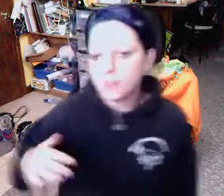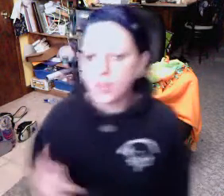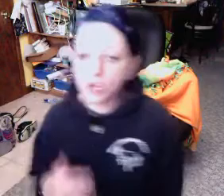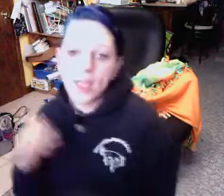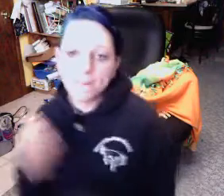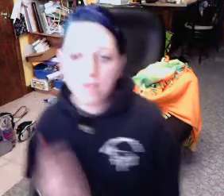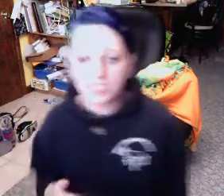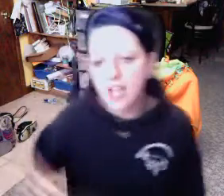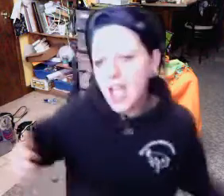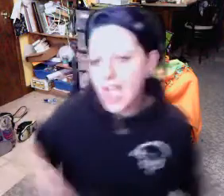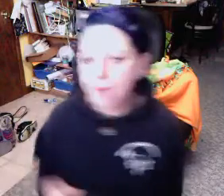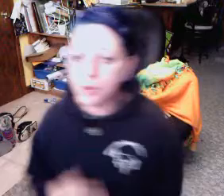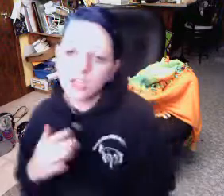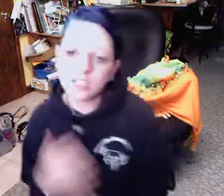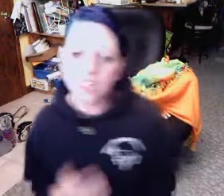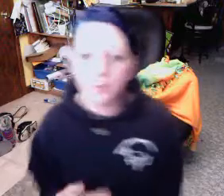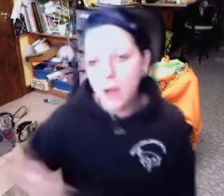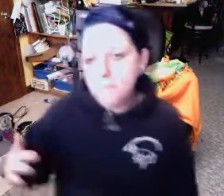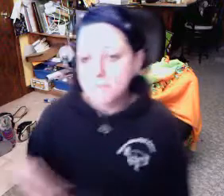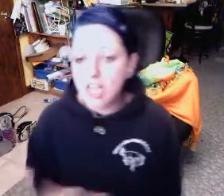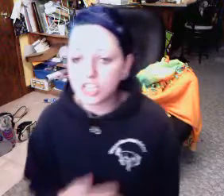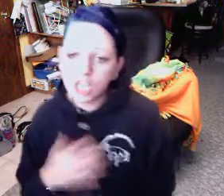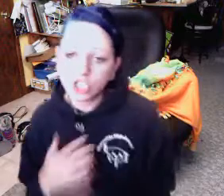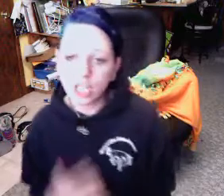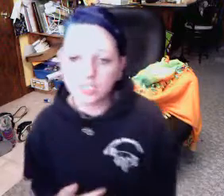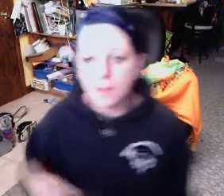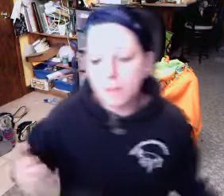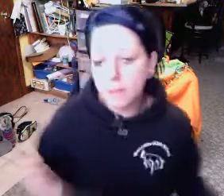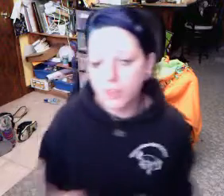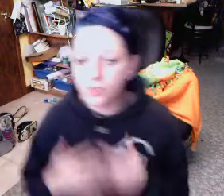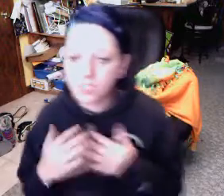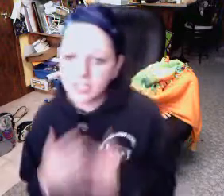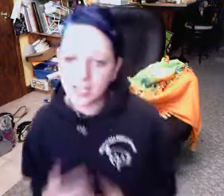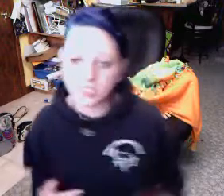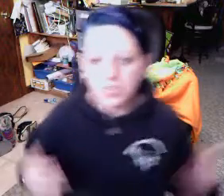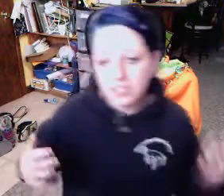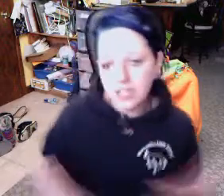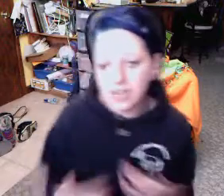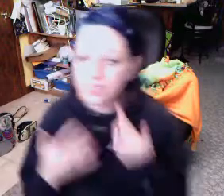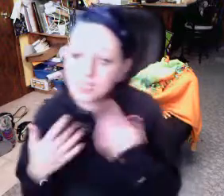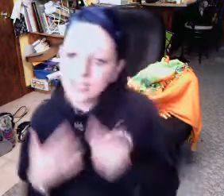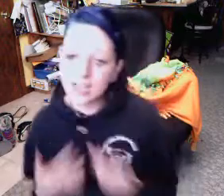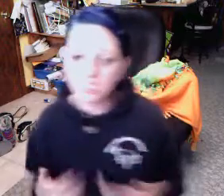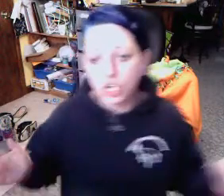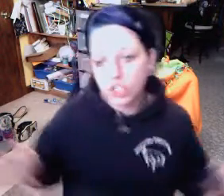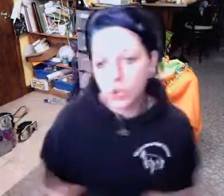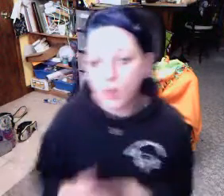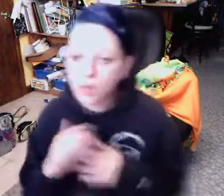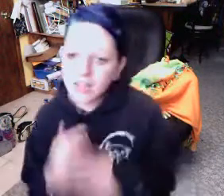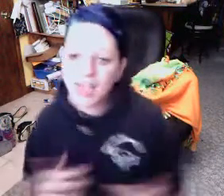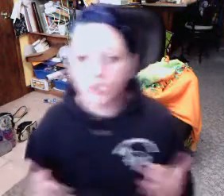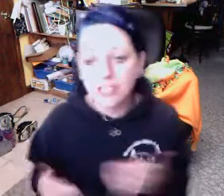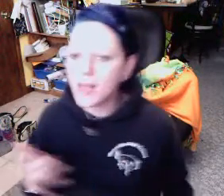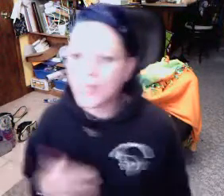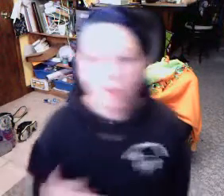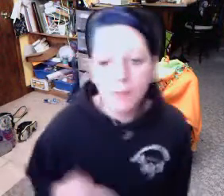There go that monster, abracadabra, magic. Johnson, my motherfucking doctor, said I need a doctor, so I called house, now I am a